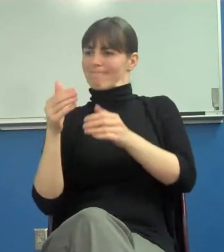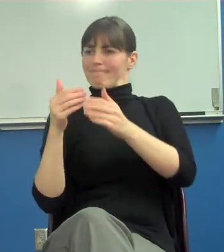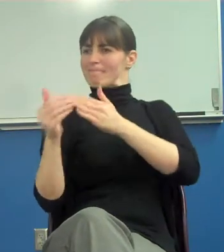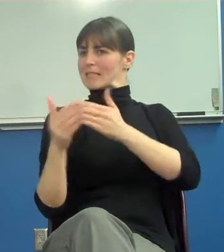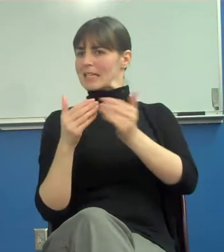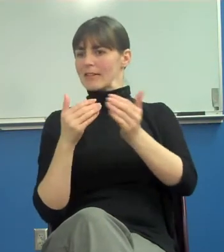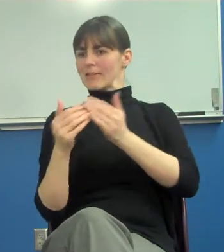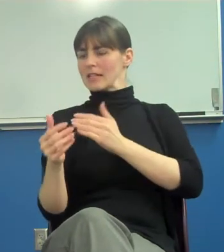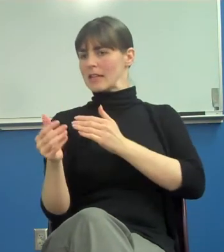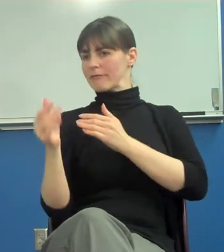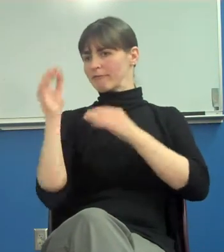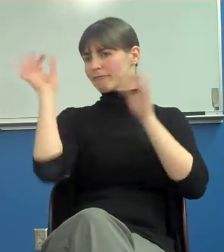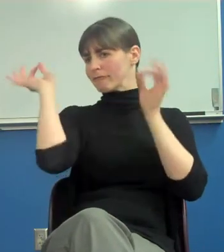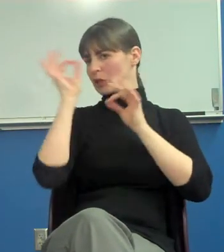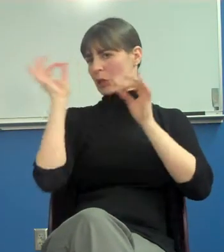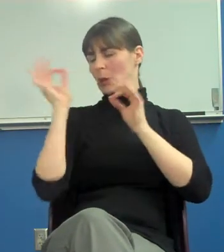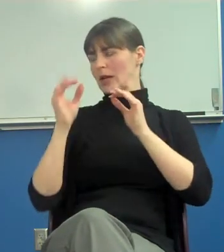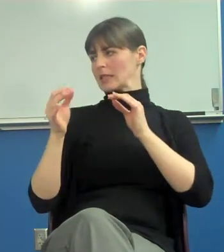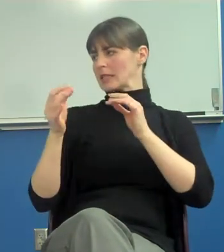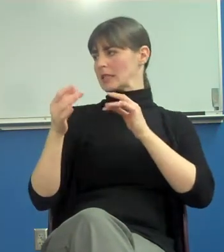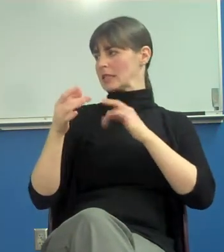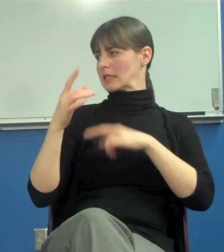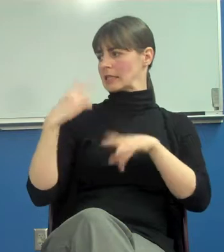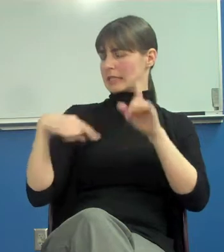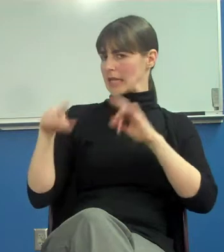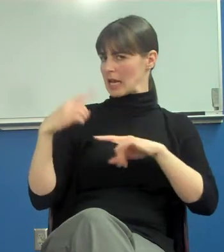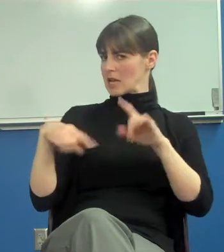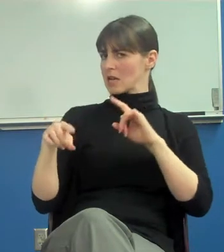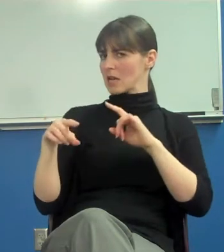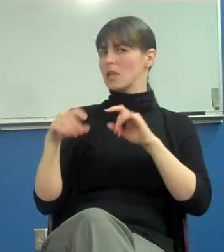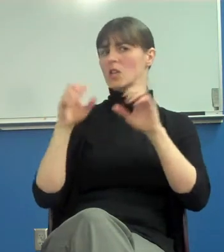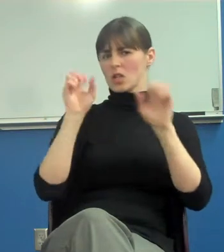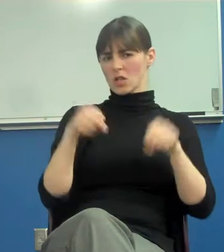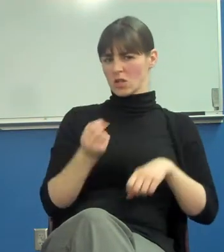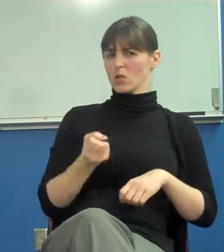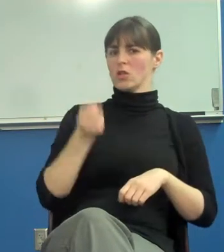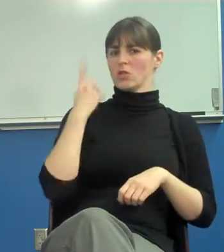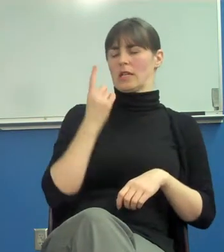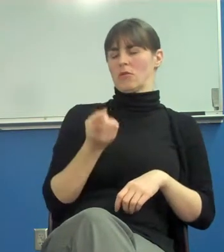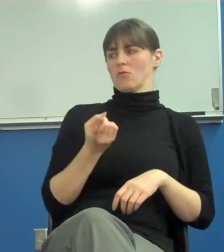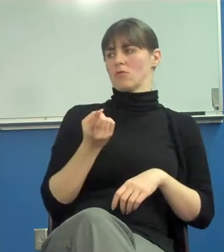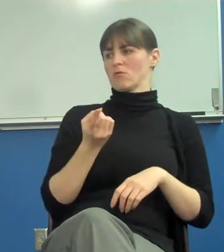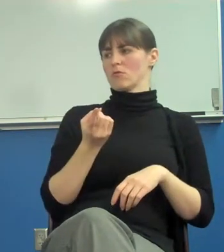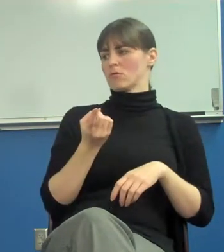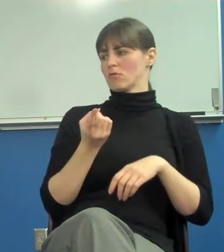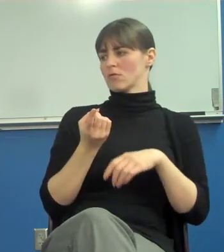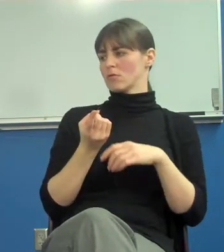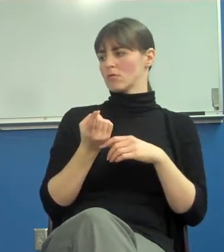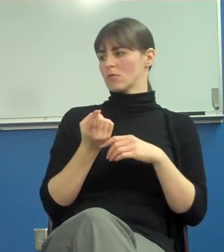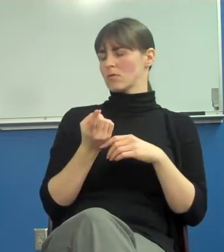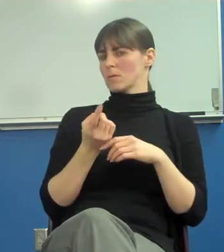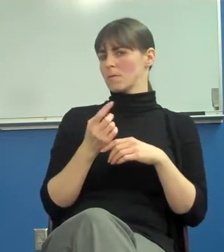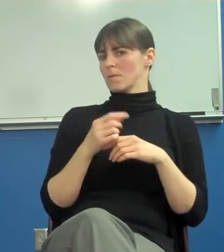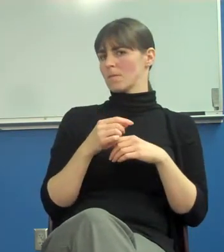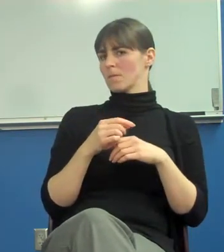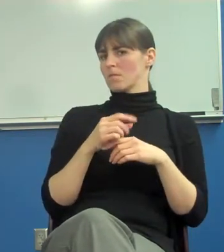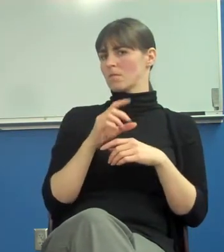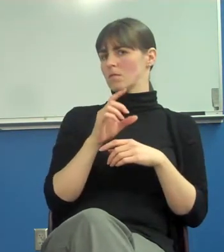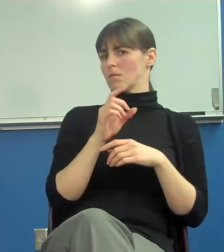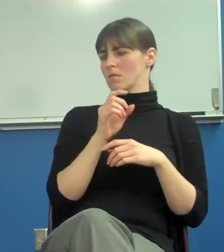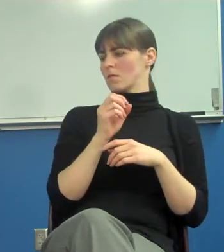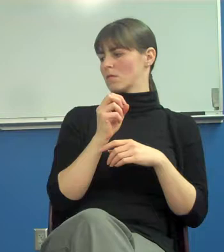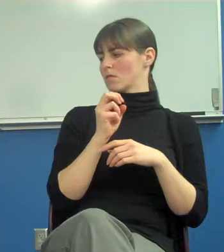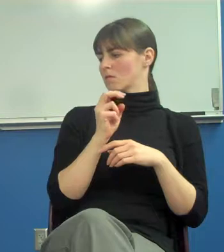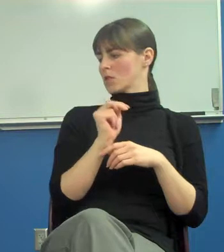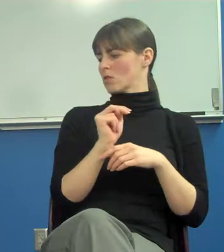has no to maybe limited knowledge of sign language could still understand her. Dawn showed a clip where